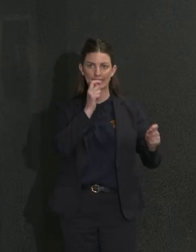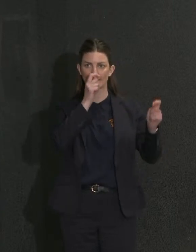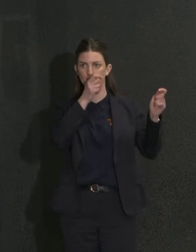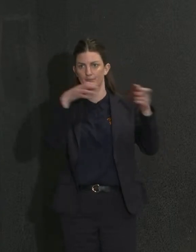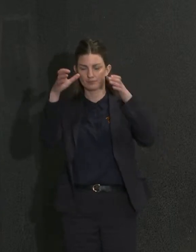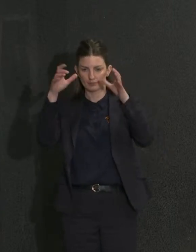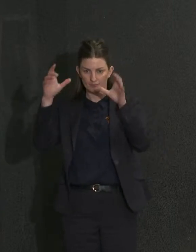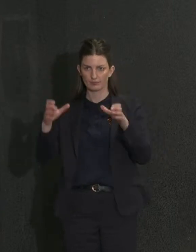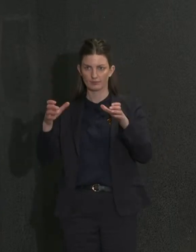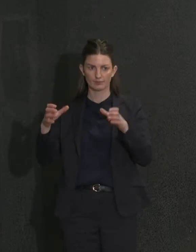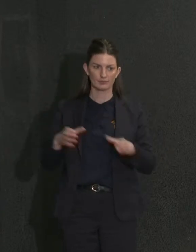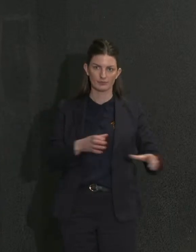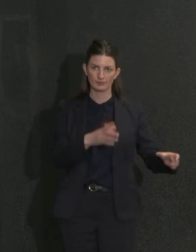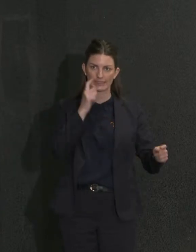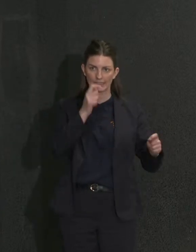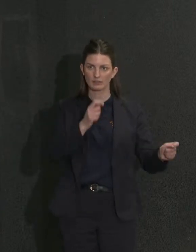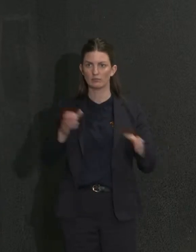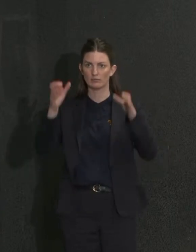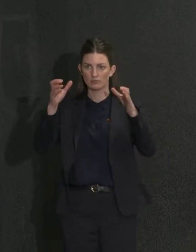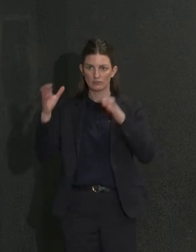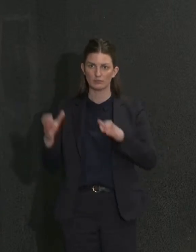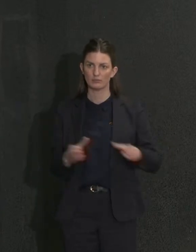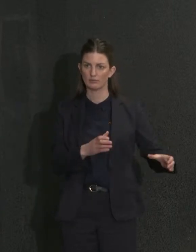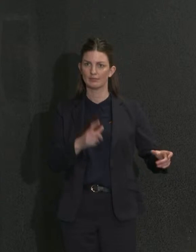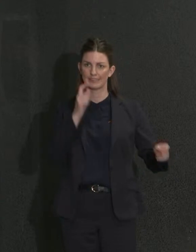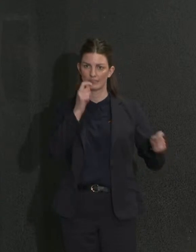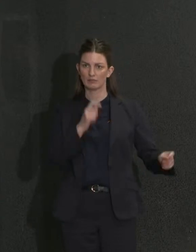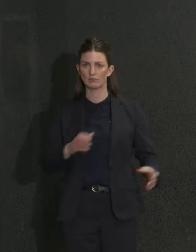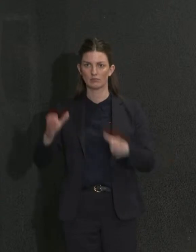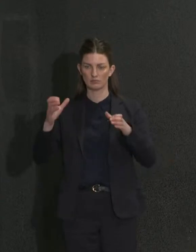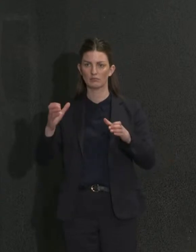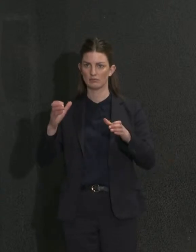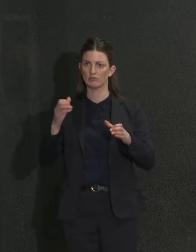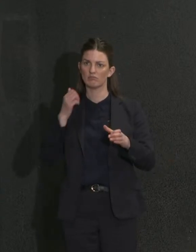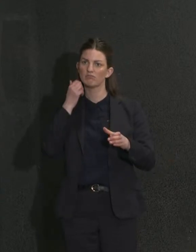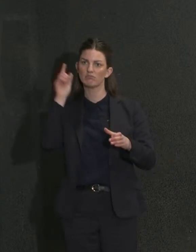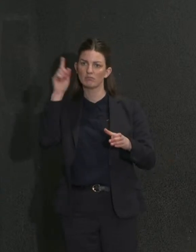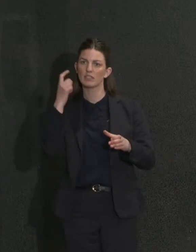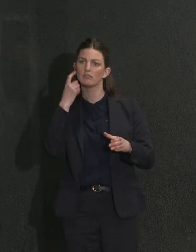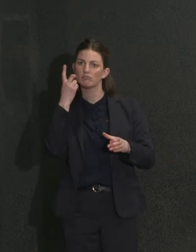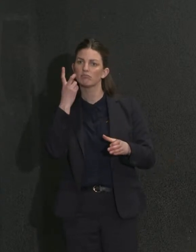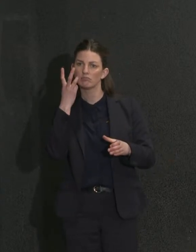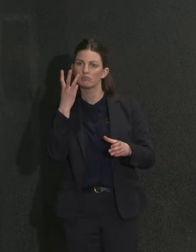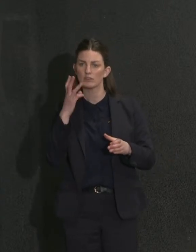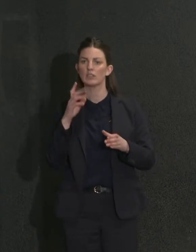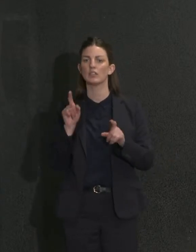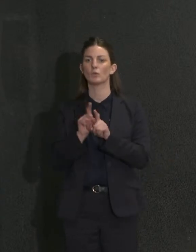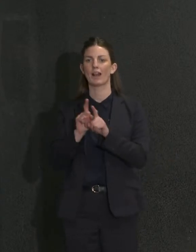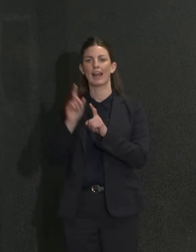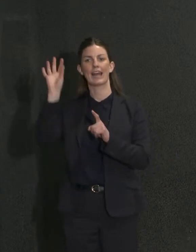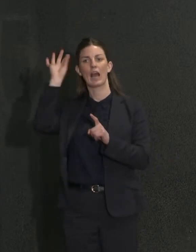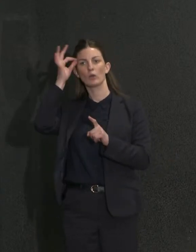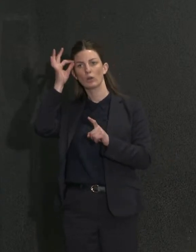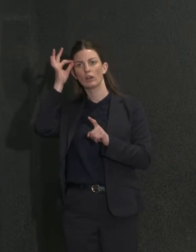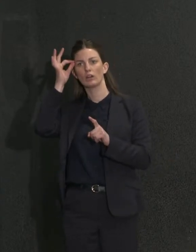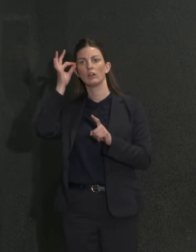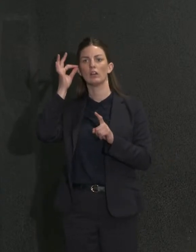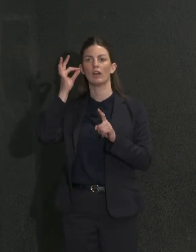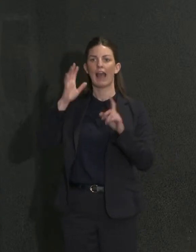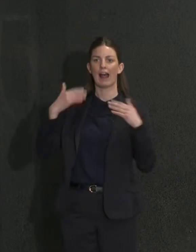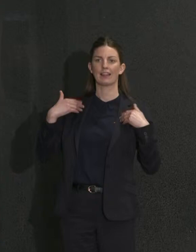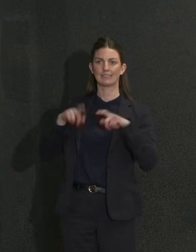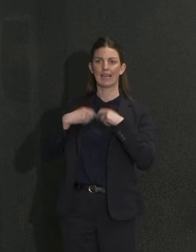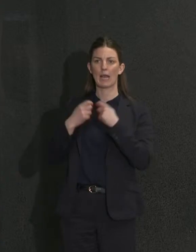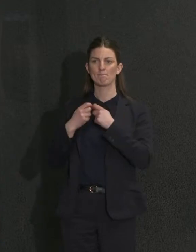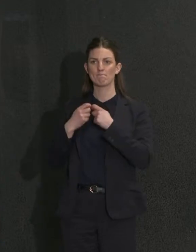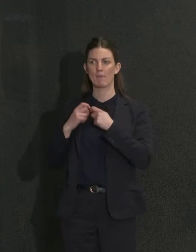over the course of today and the course of tomorrow. And there's a whole community-led, council-led, supported by us, welfare and support team in place to